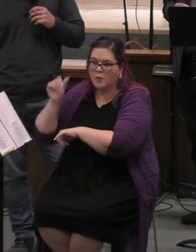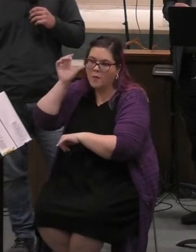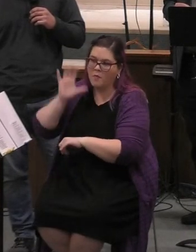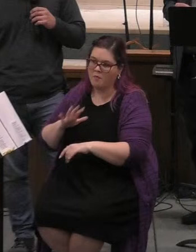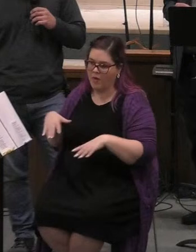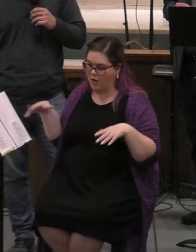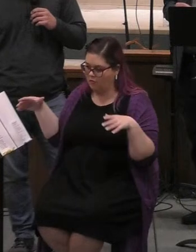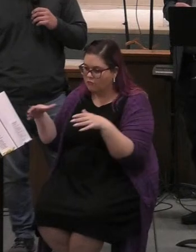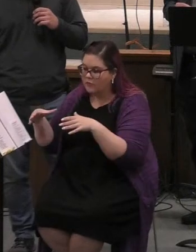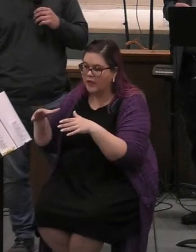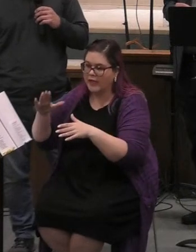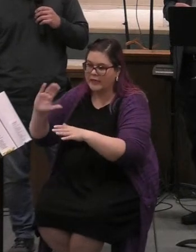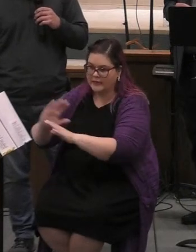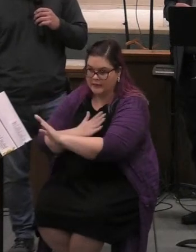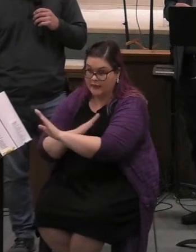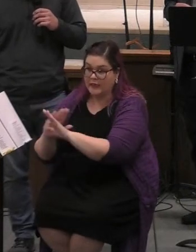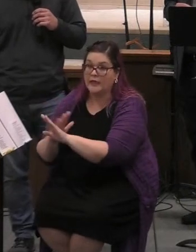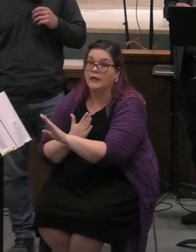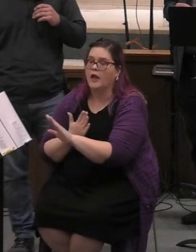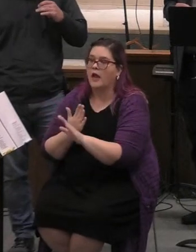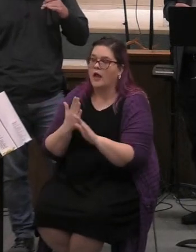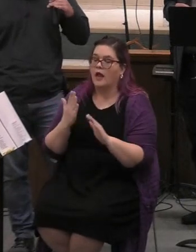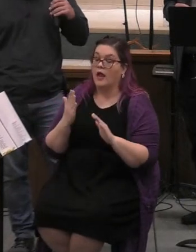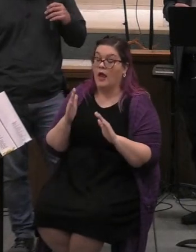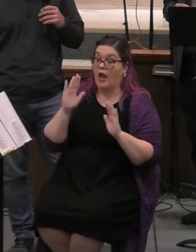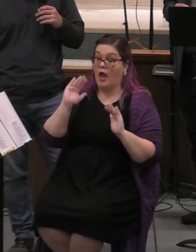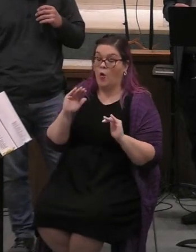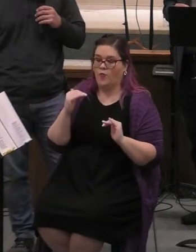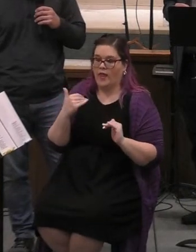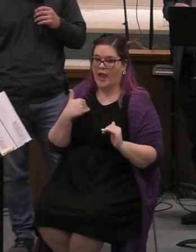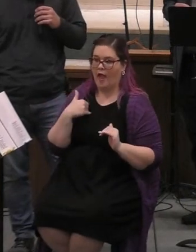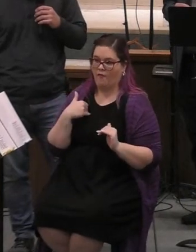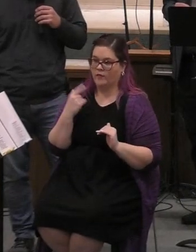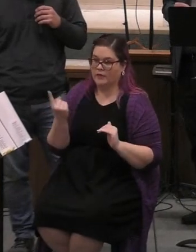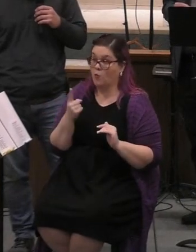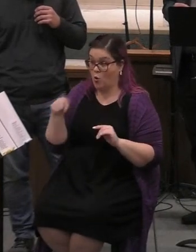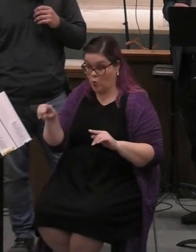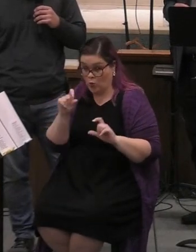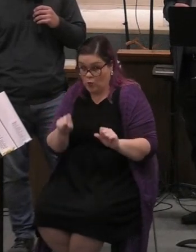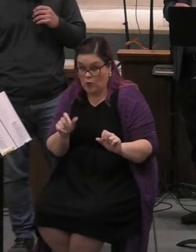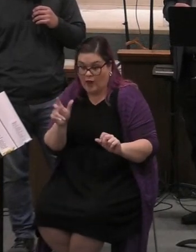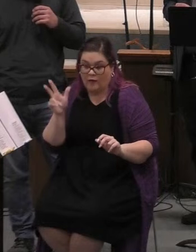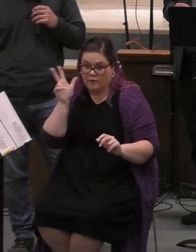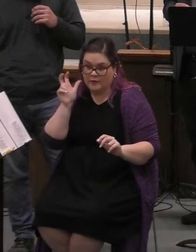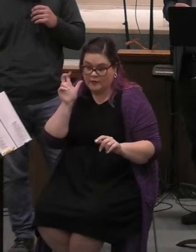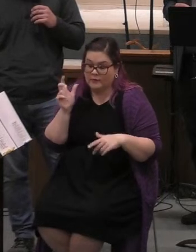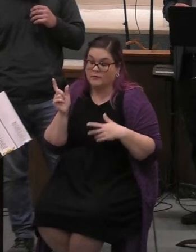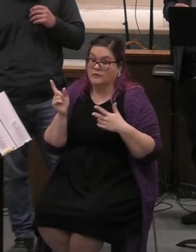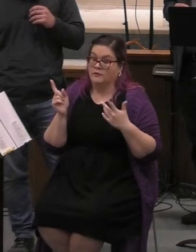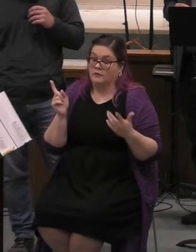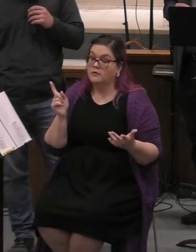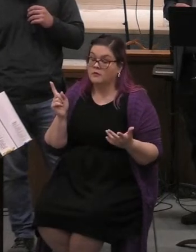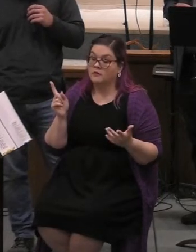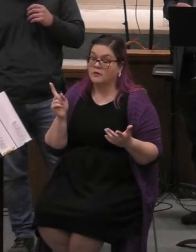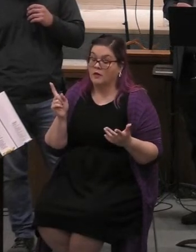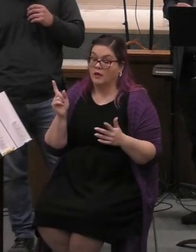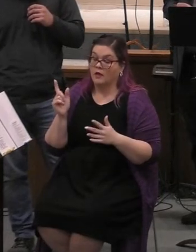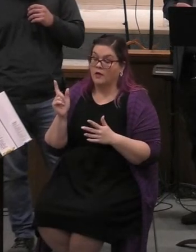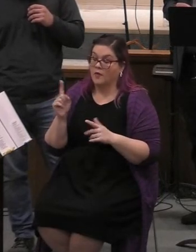It's hard to describe, and I hope they have it on MP3 or something that you'd be able to listen to later along with the